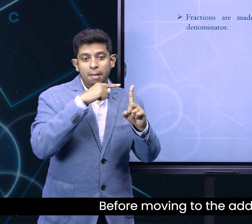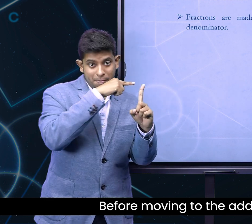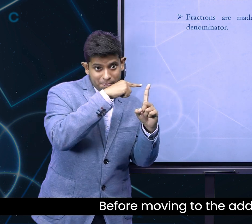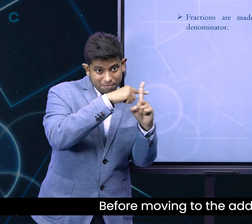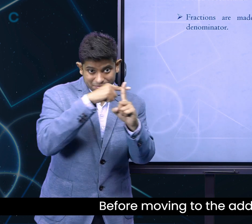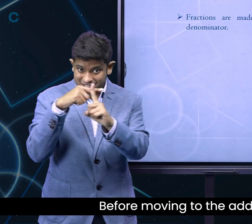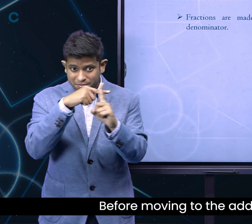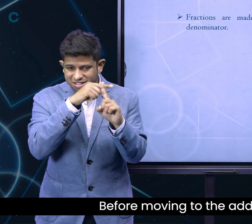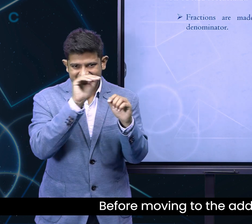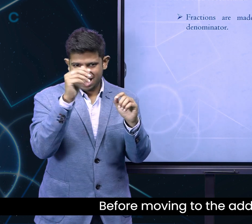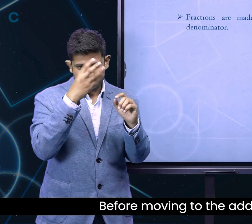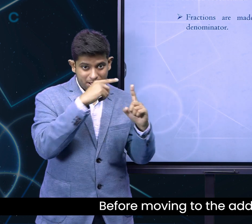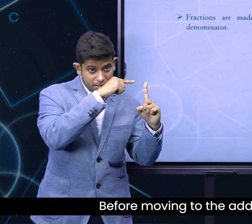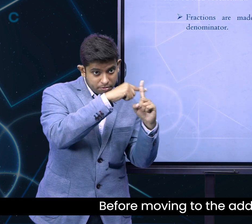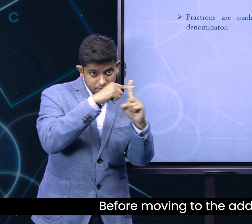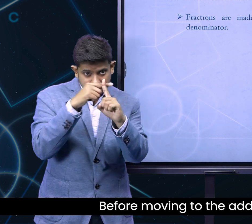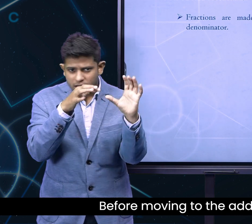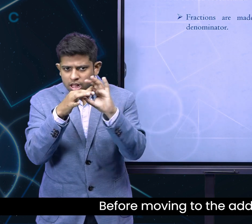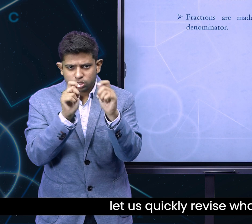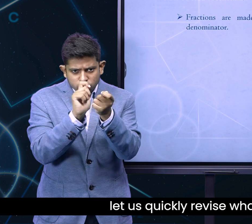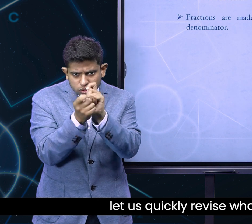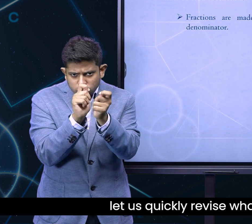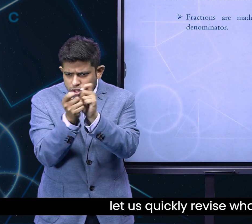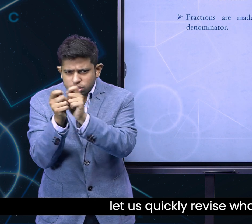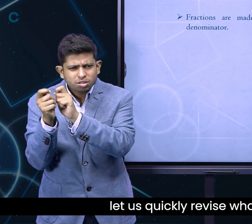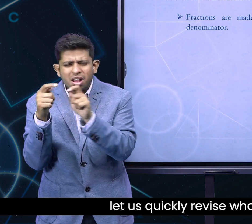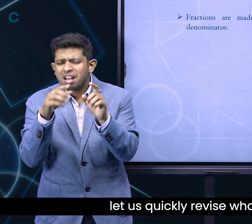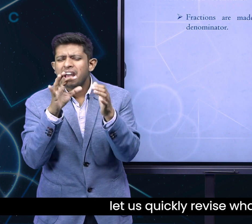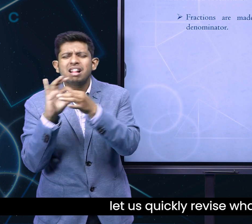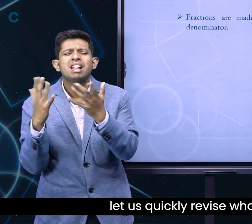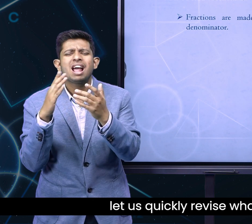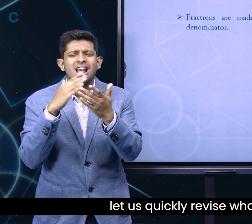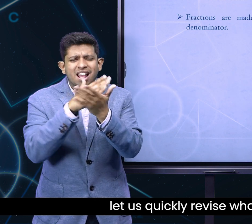Before moving to addition of fractions, let us quickly revise what are fractions.